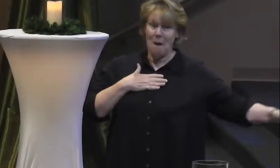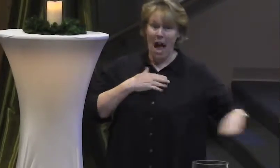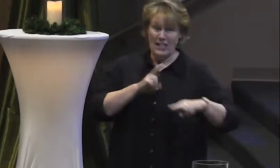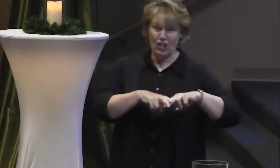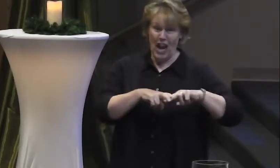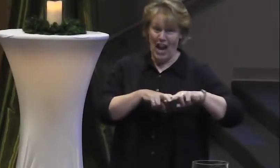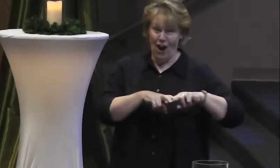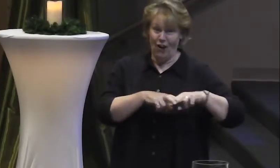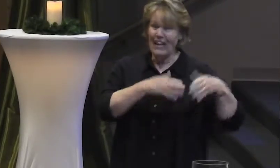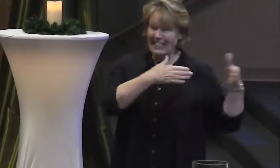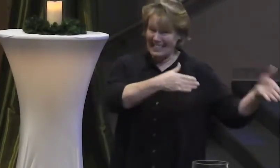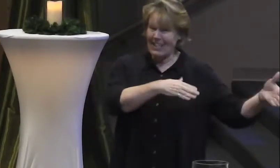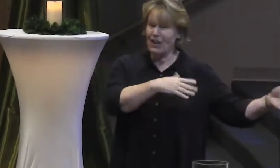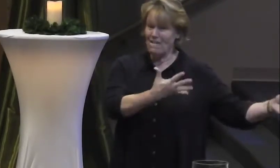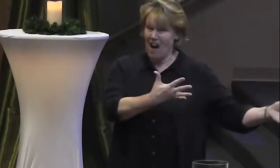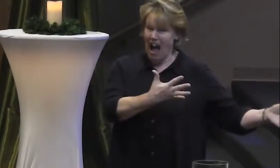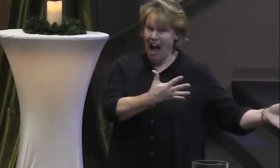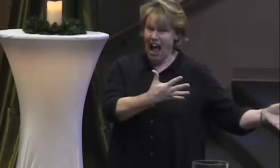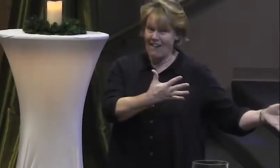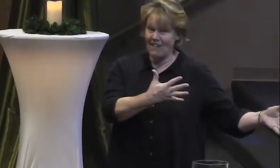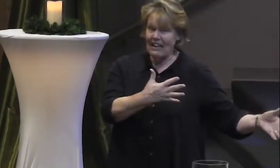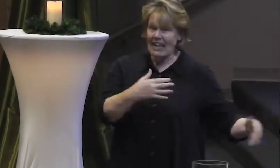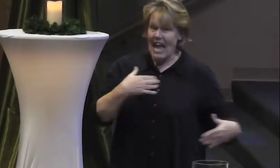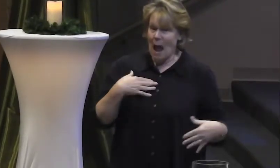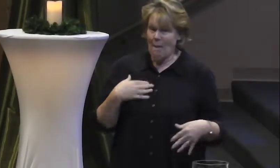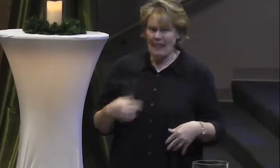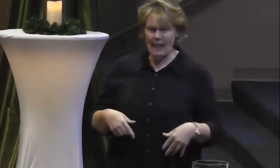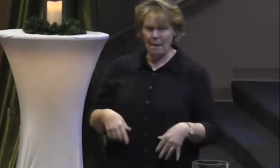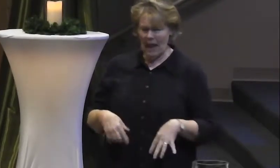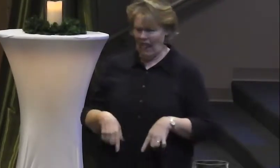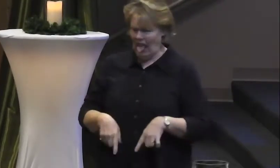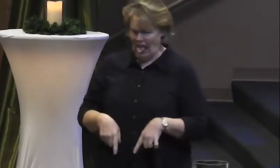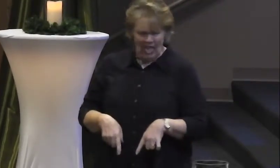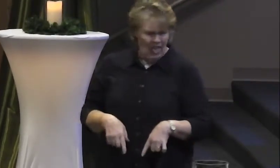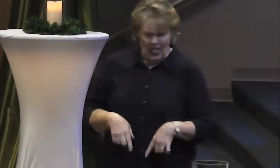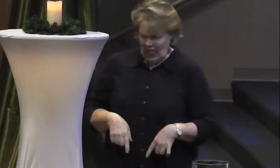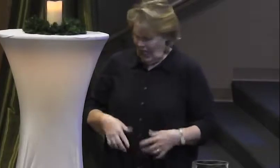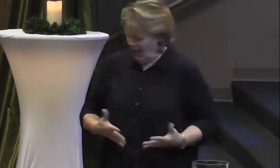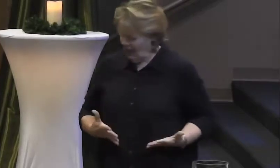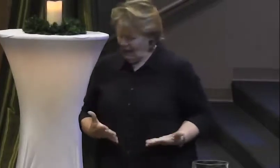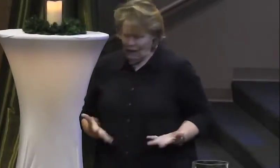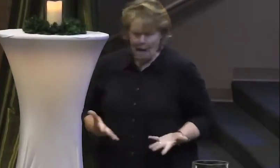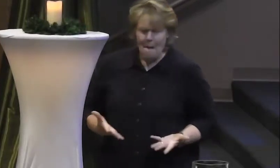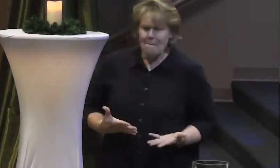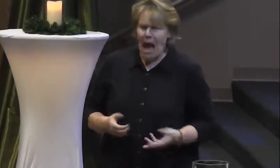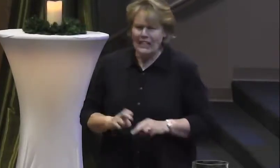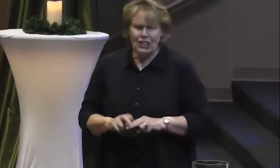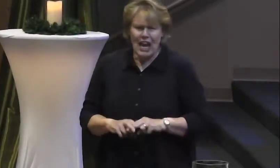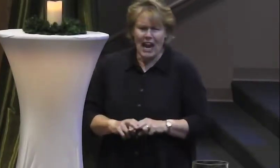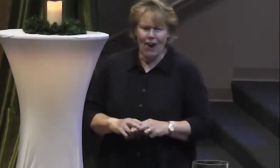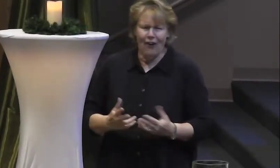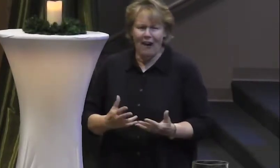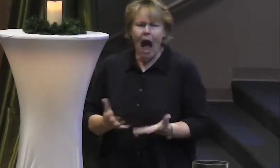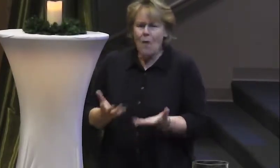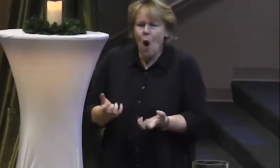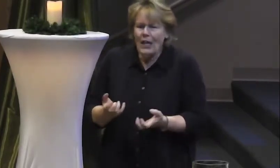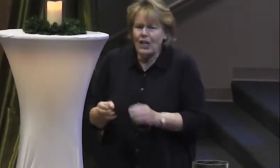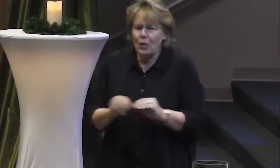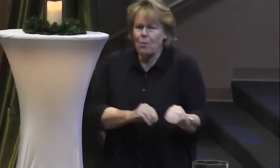and I'm just anxious about this. I almost moved my chair over here. So this is section 5, row